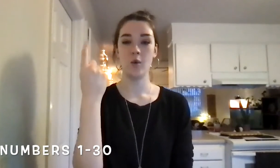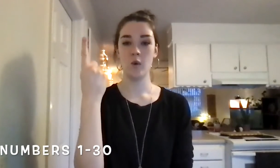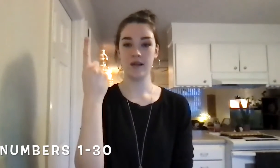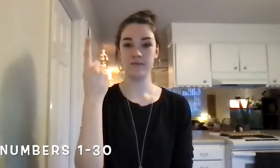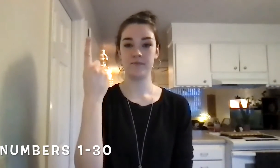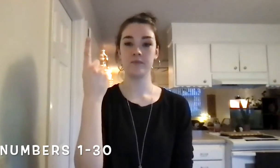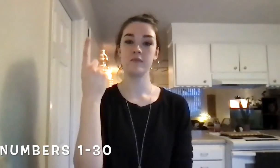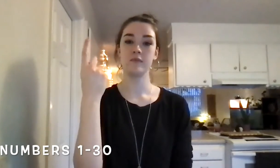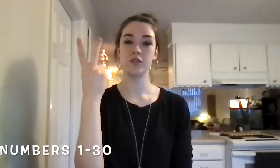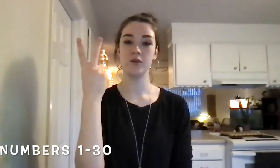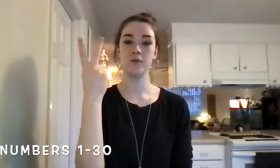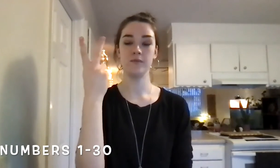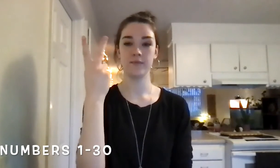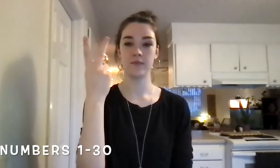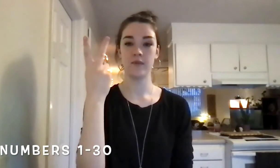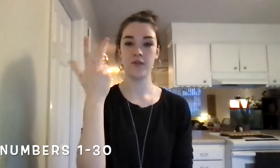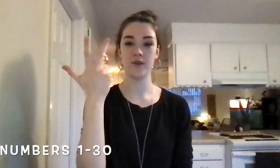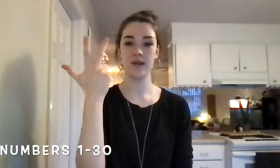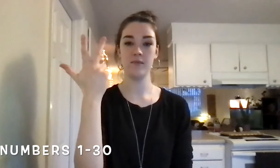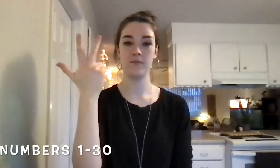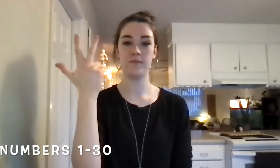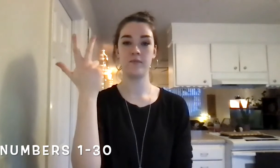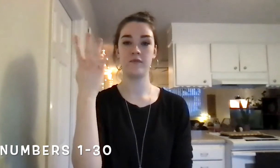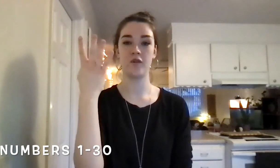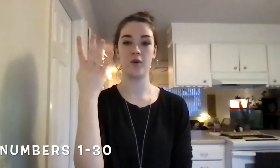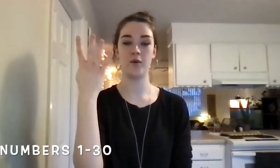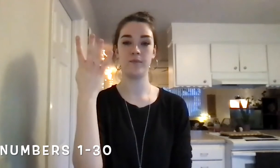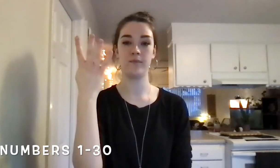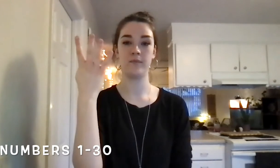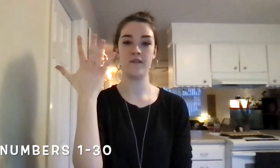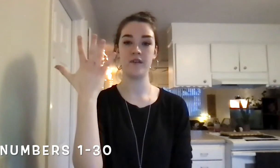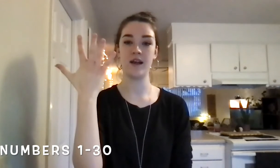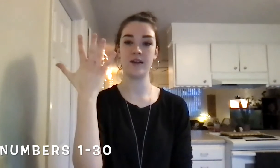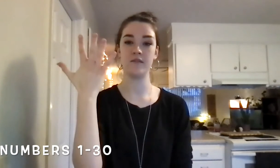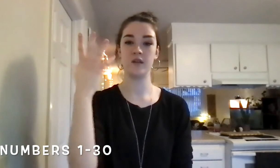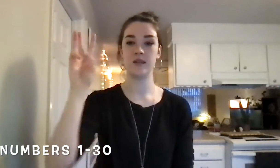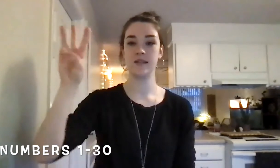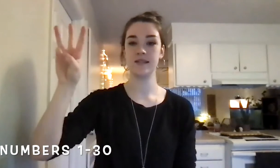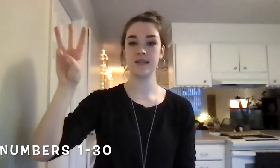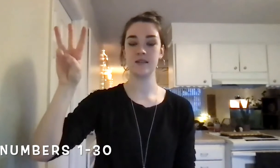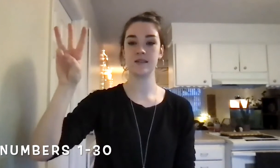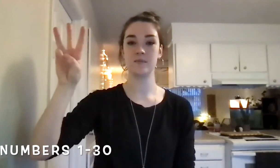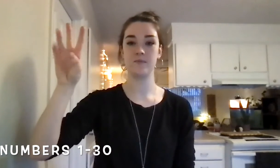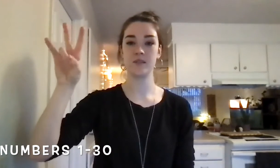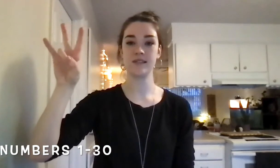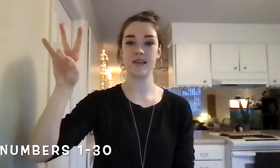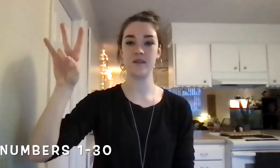1, 2, 3, 4, 5, 6,